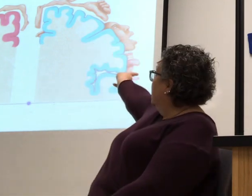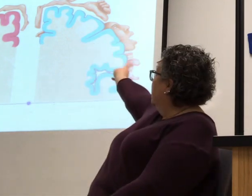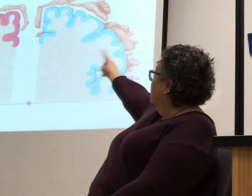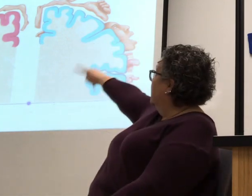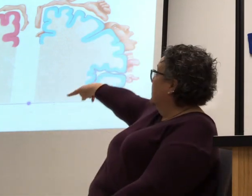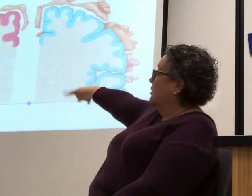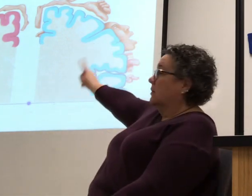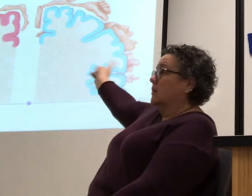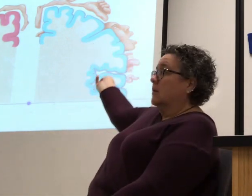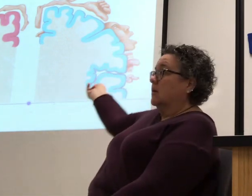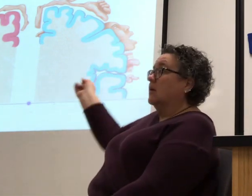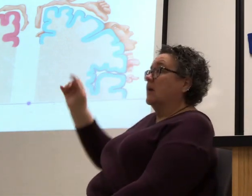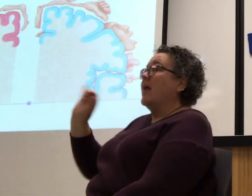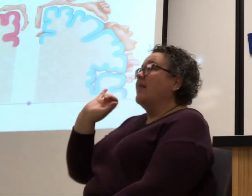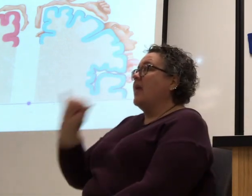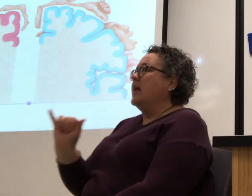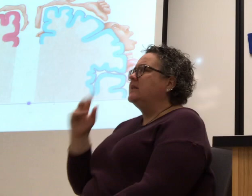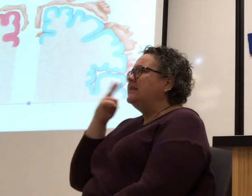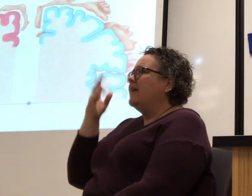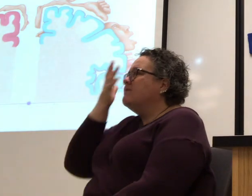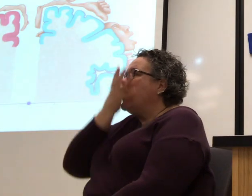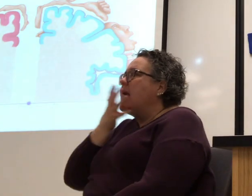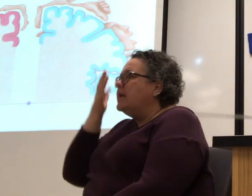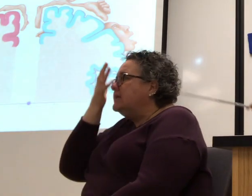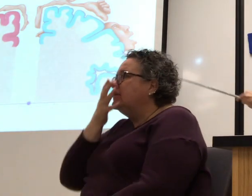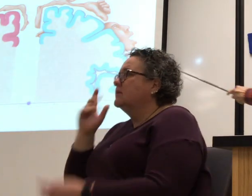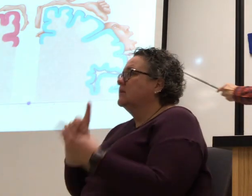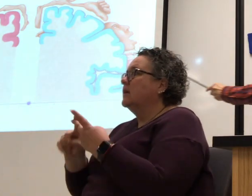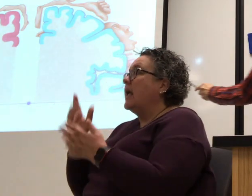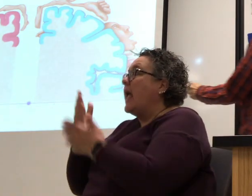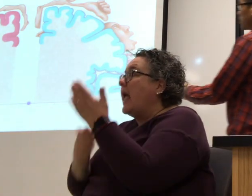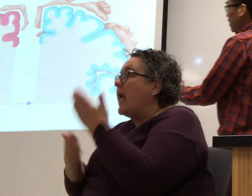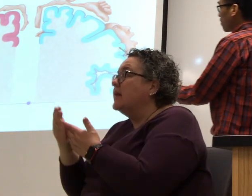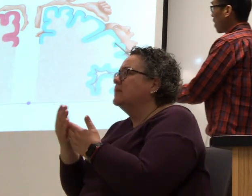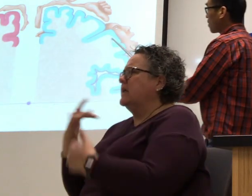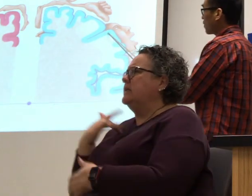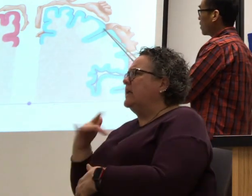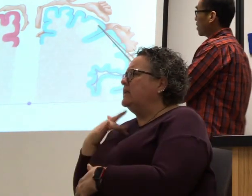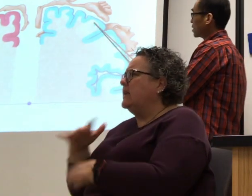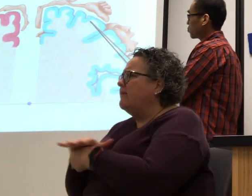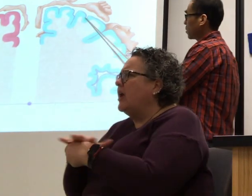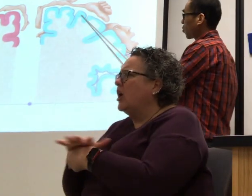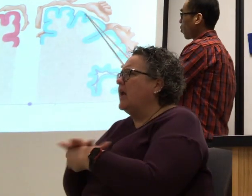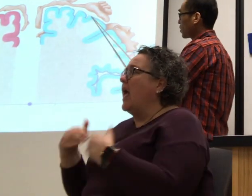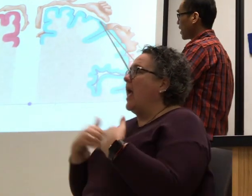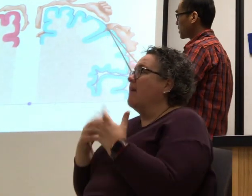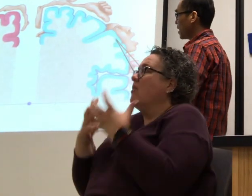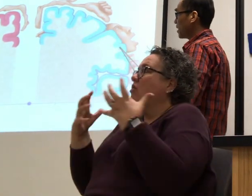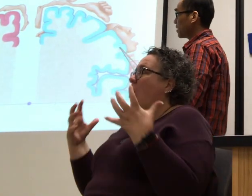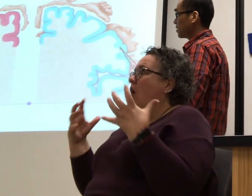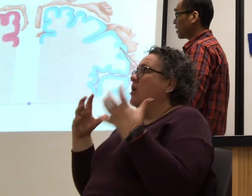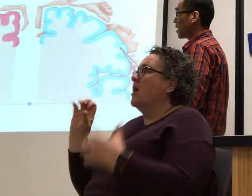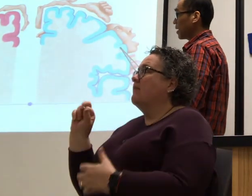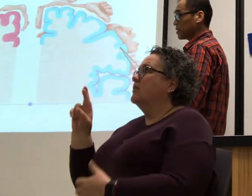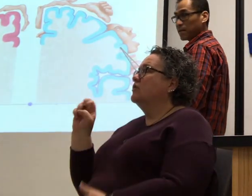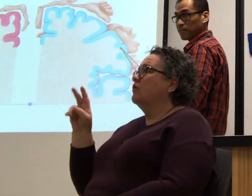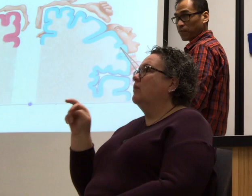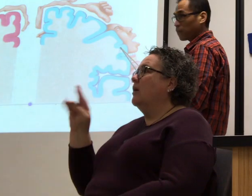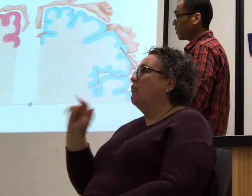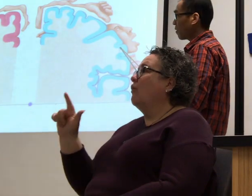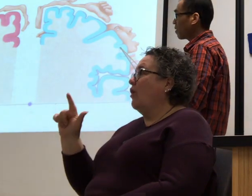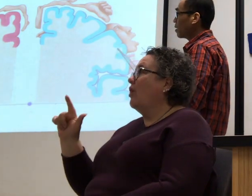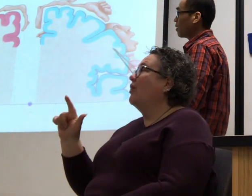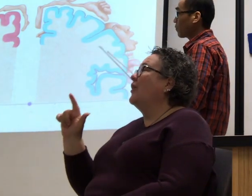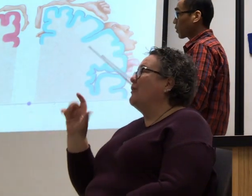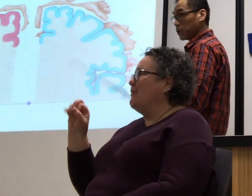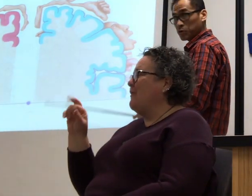So notice face, hands, very sensitive areas have a lot of cerebral cortex dedicated to them